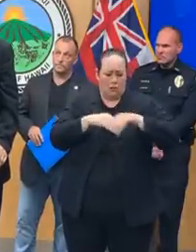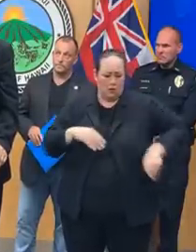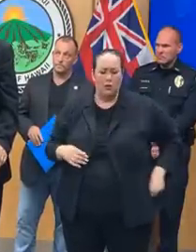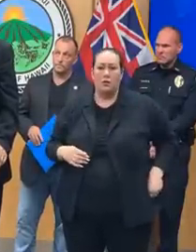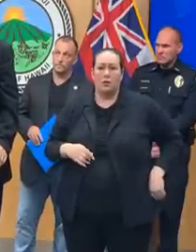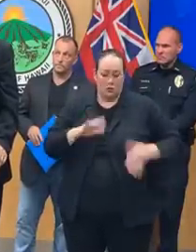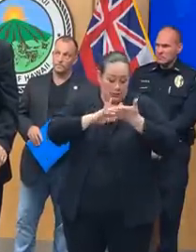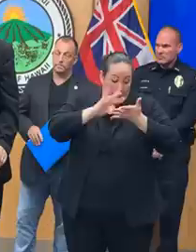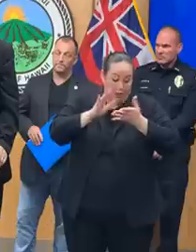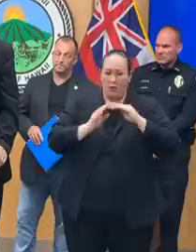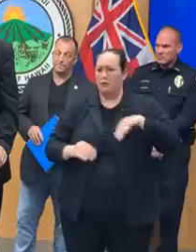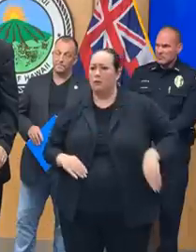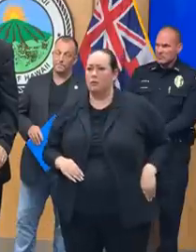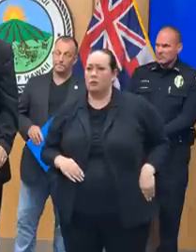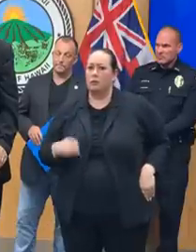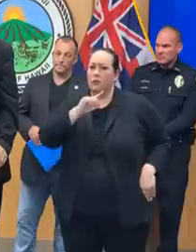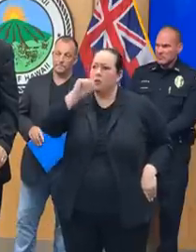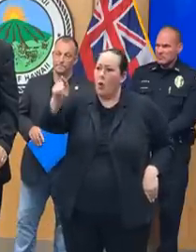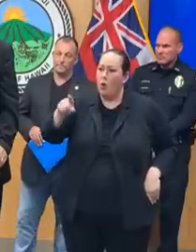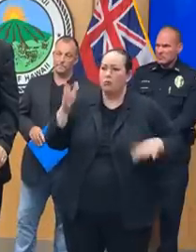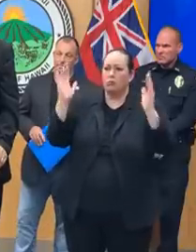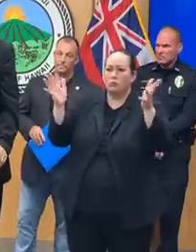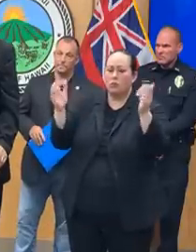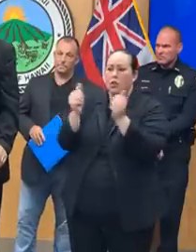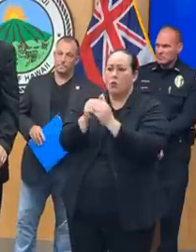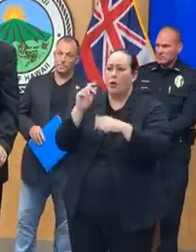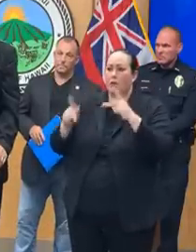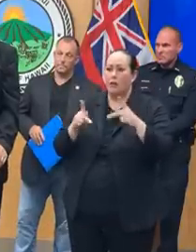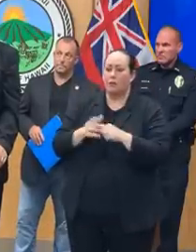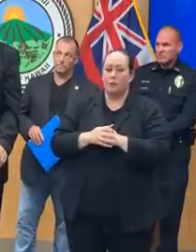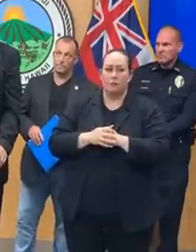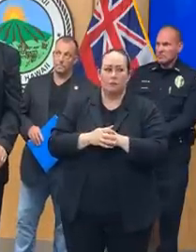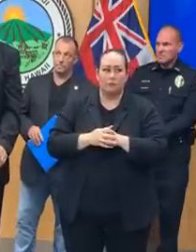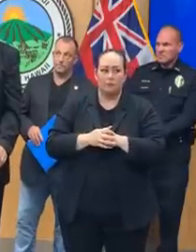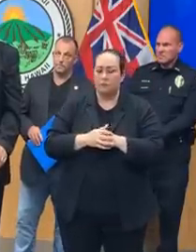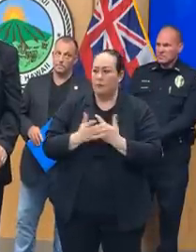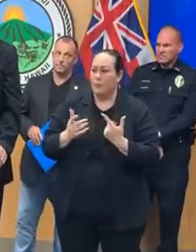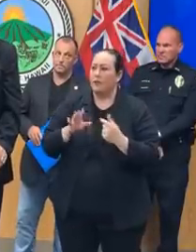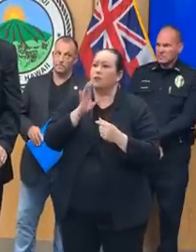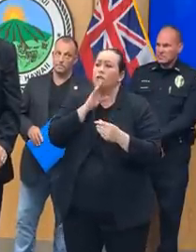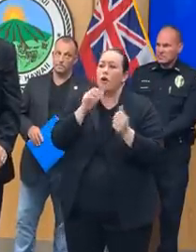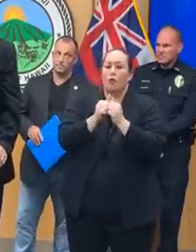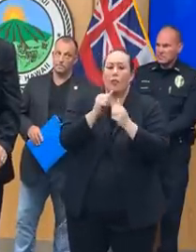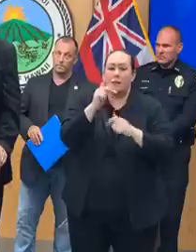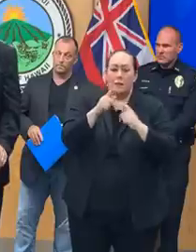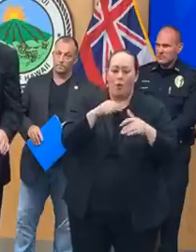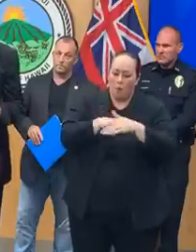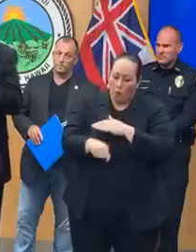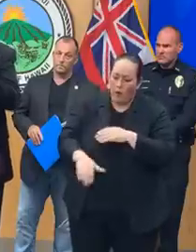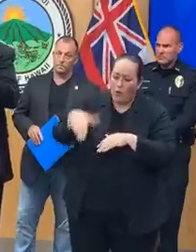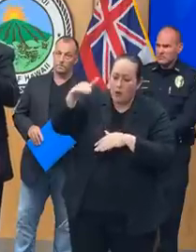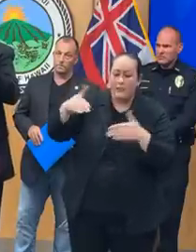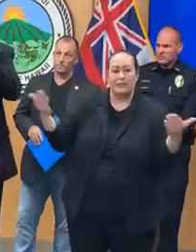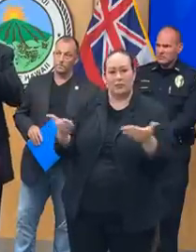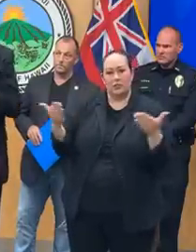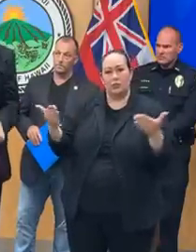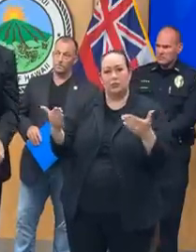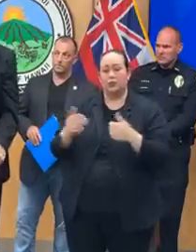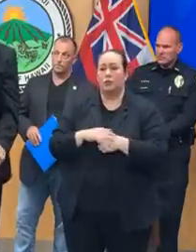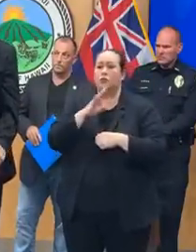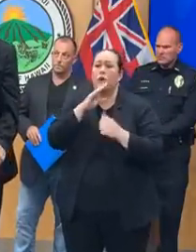Get off your tablet. Go and talk to people. Talk to the people. Talk to the people born and raised here. Talk to the people who are trying